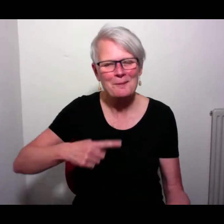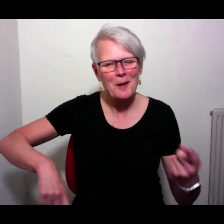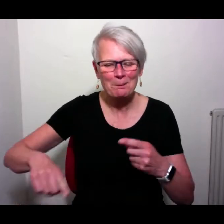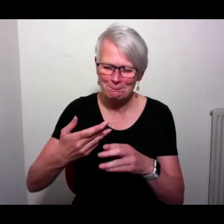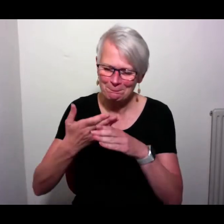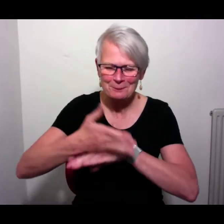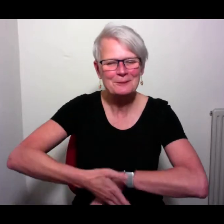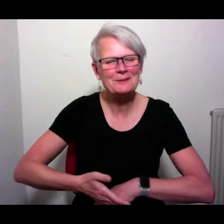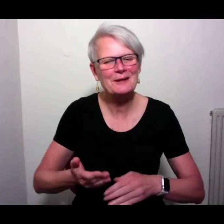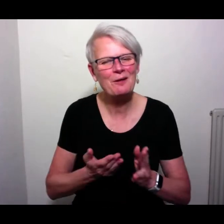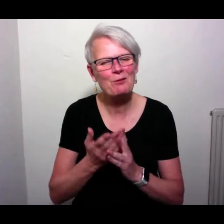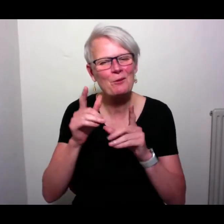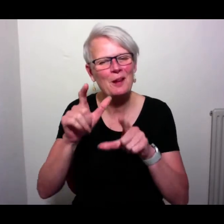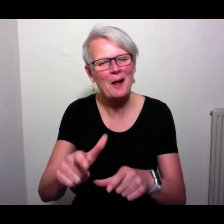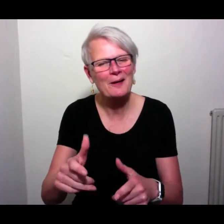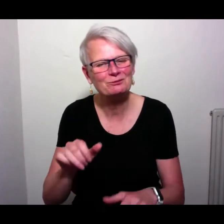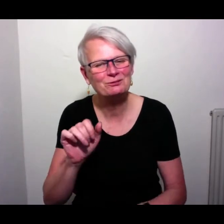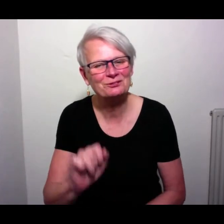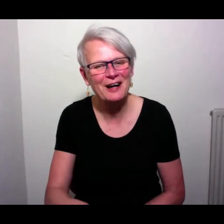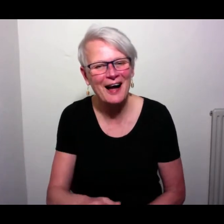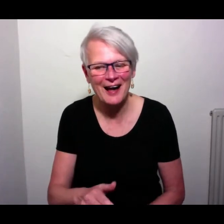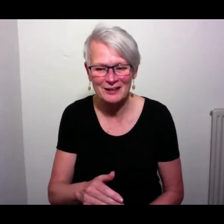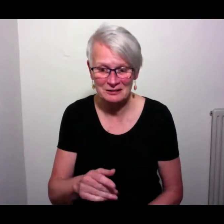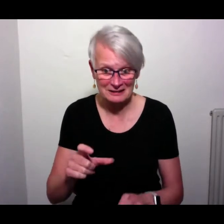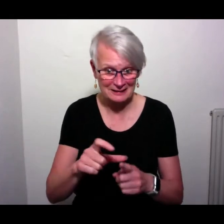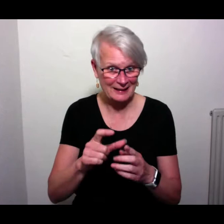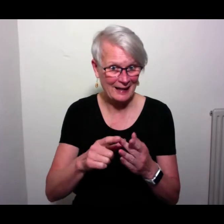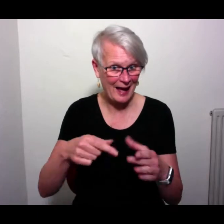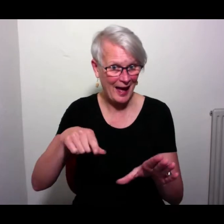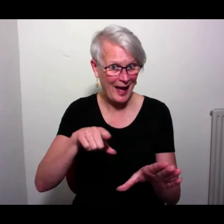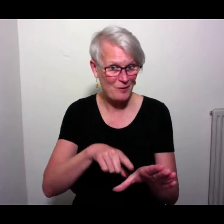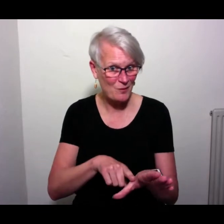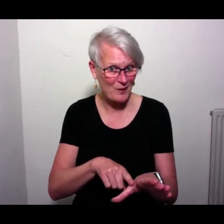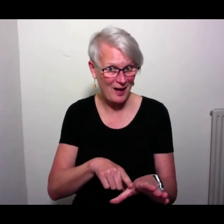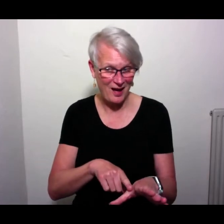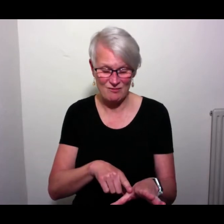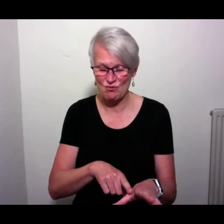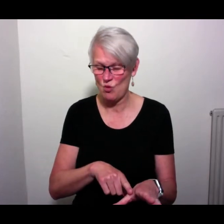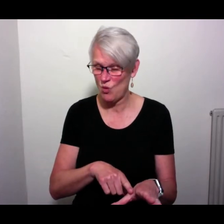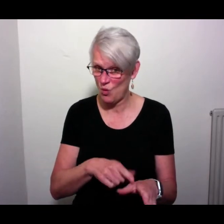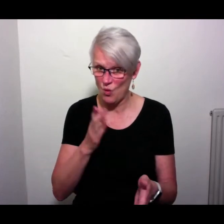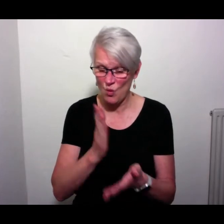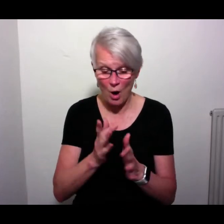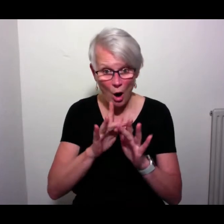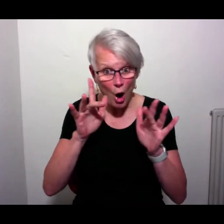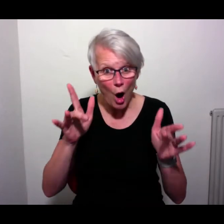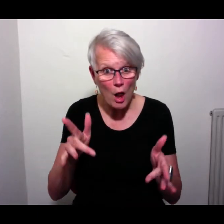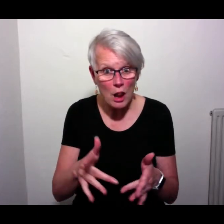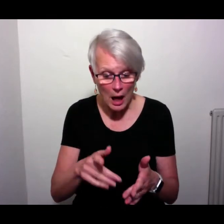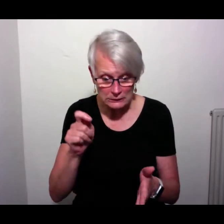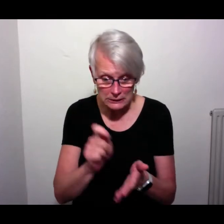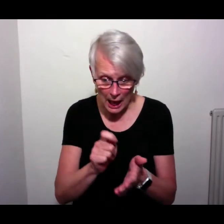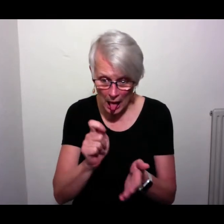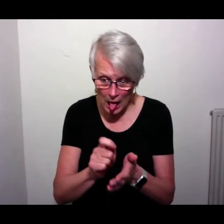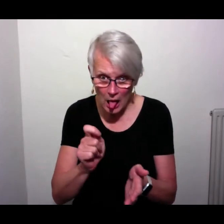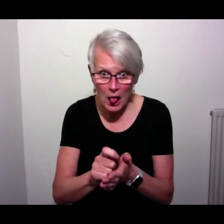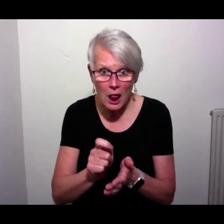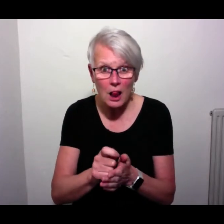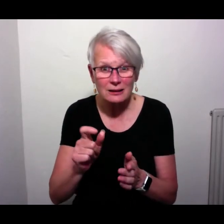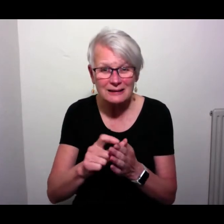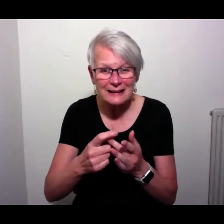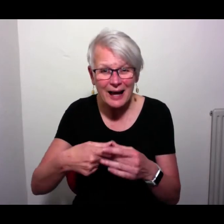And people have kept themselves busy, haven't they? It's been great for DIY lockdown, hasn't it?